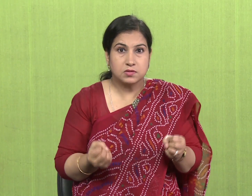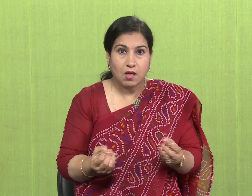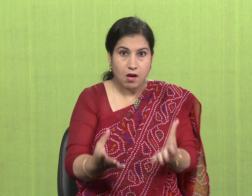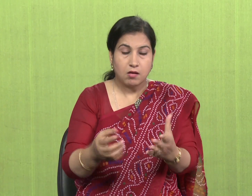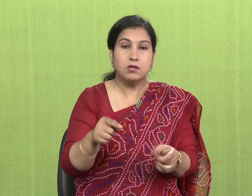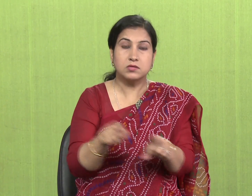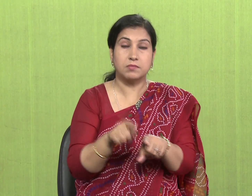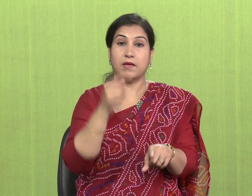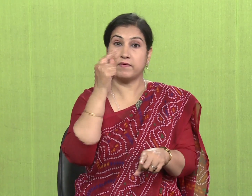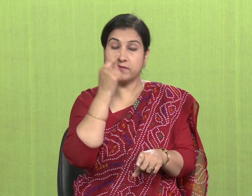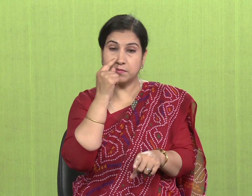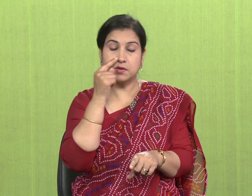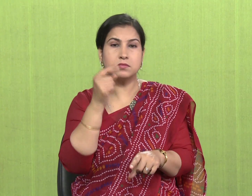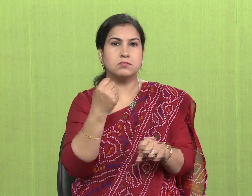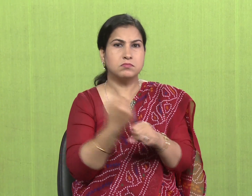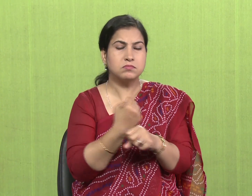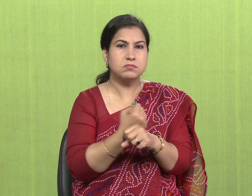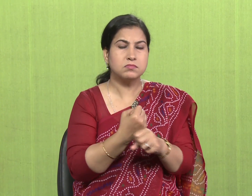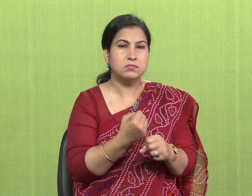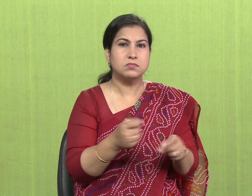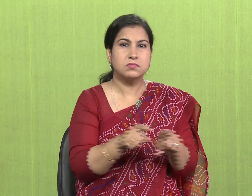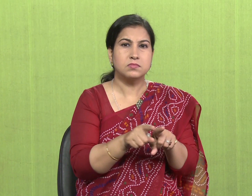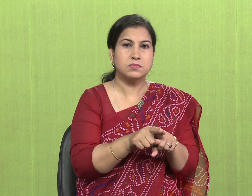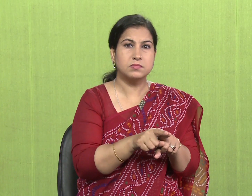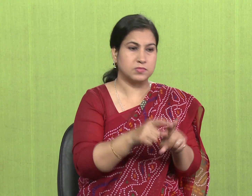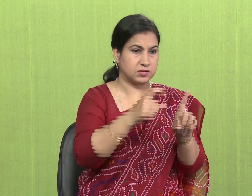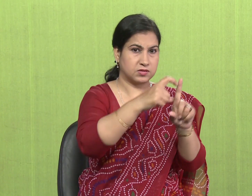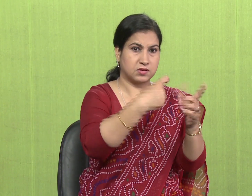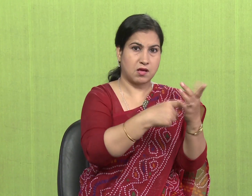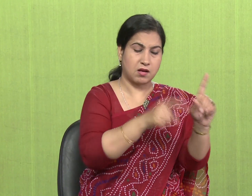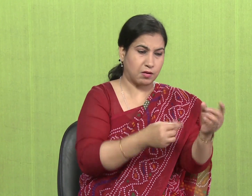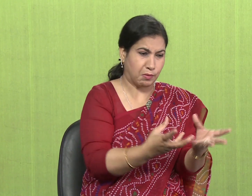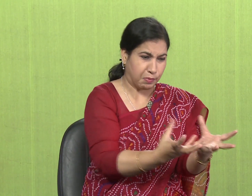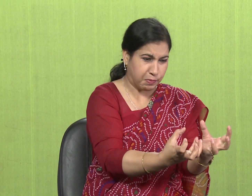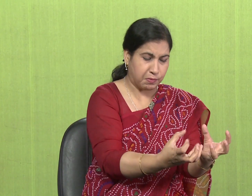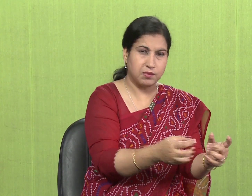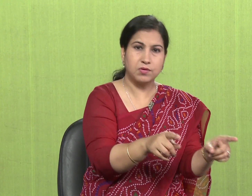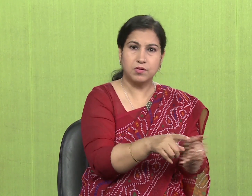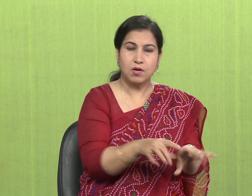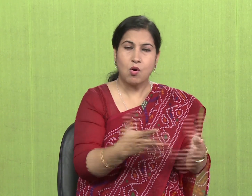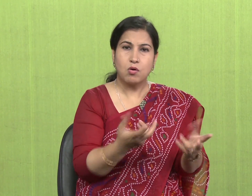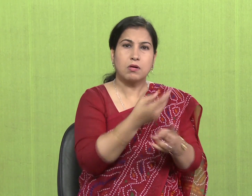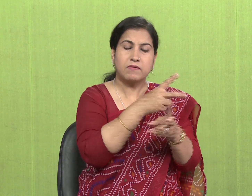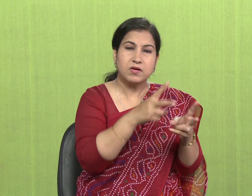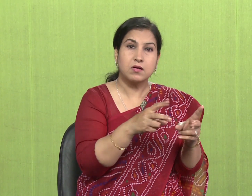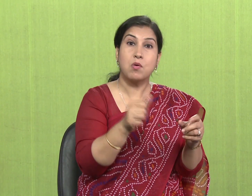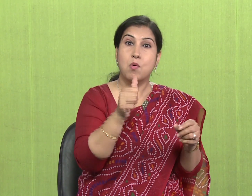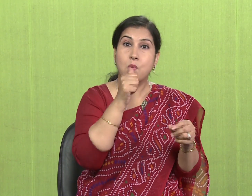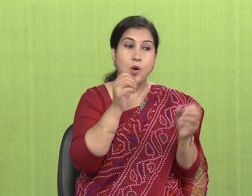women spirited frail crops from dry ground and walked several kilometers a day to